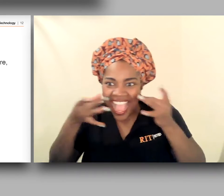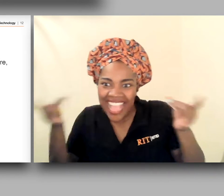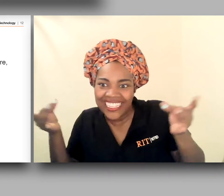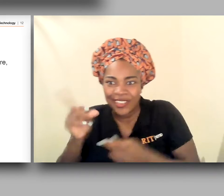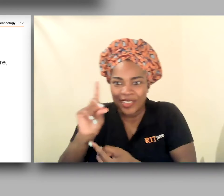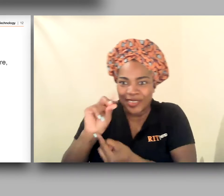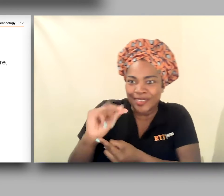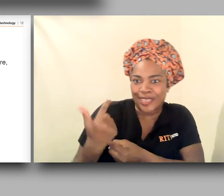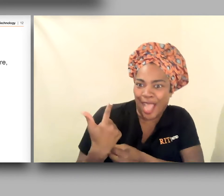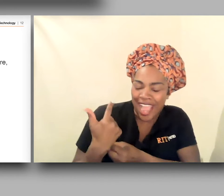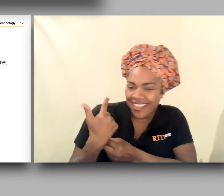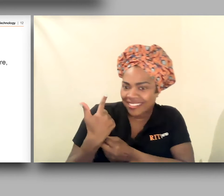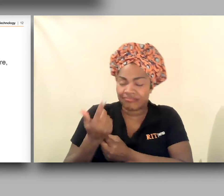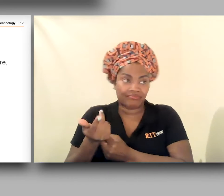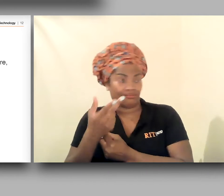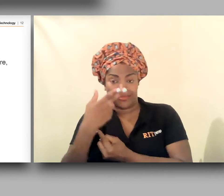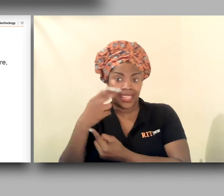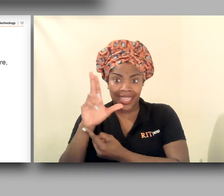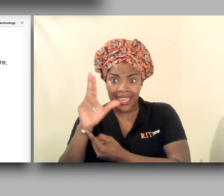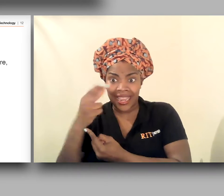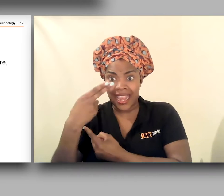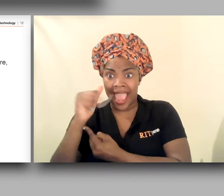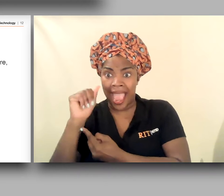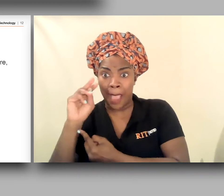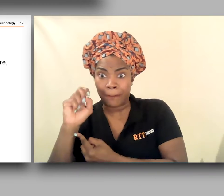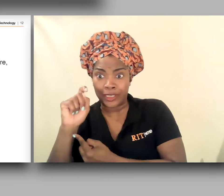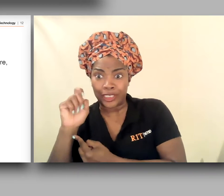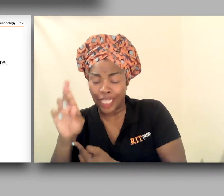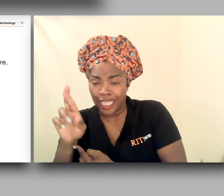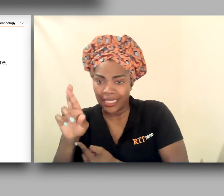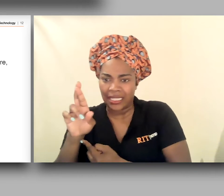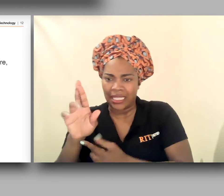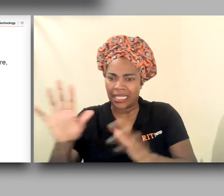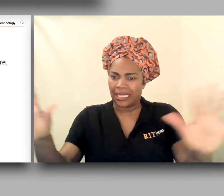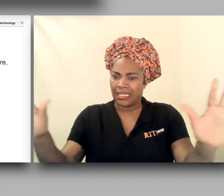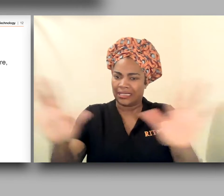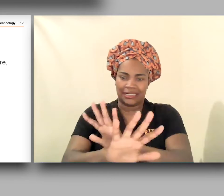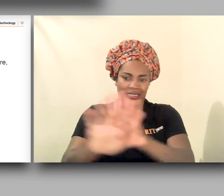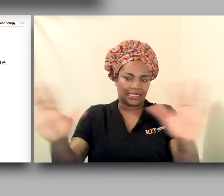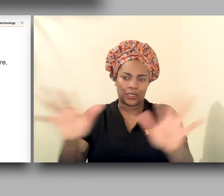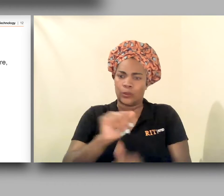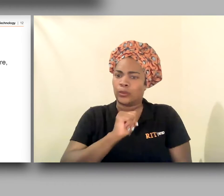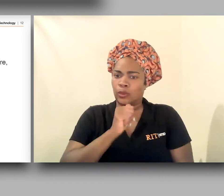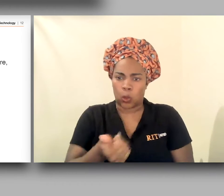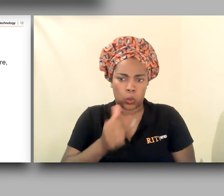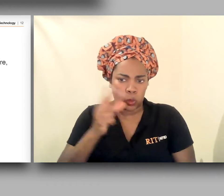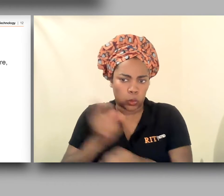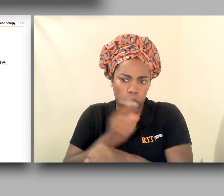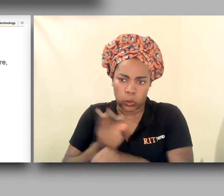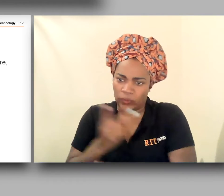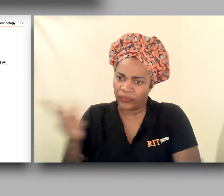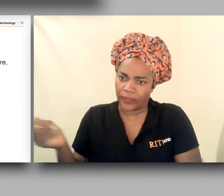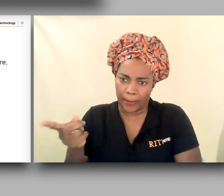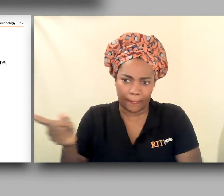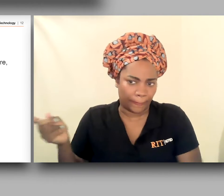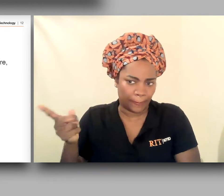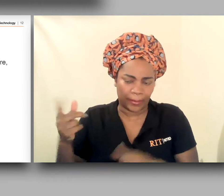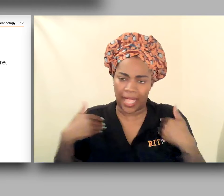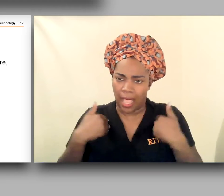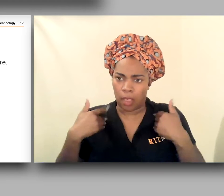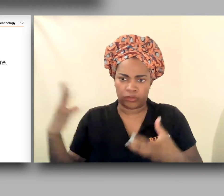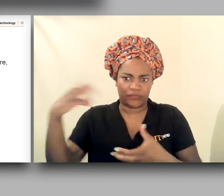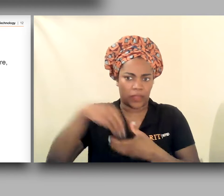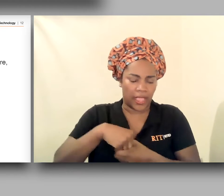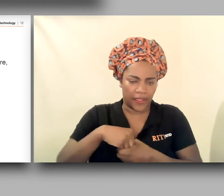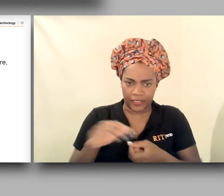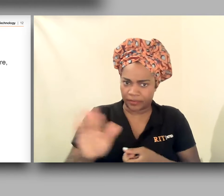have a hamster in it. No. Don't use that. We don't need animals involved.